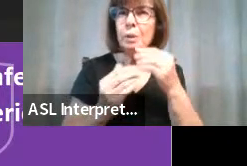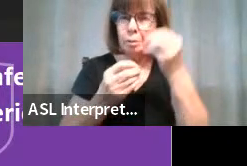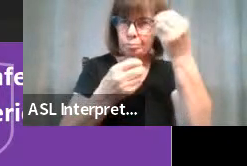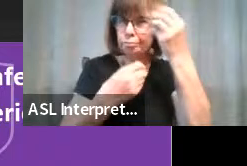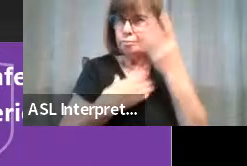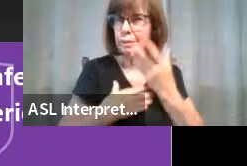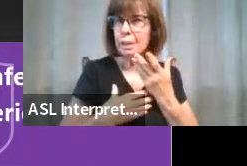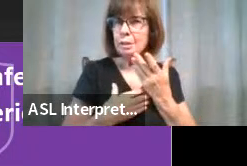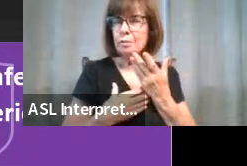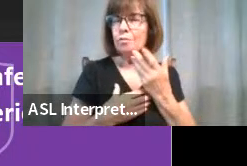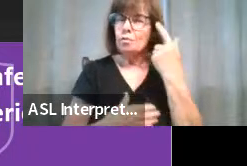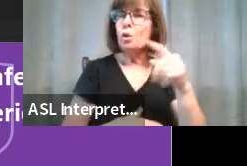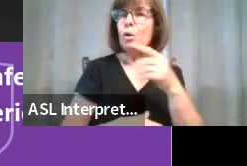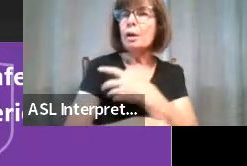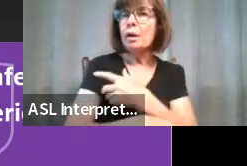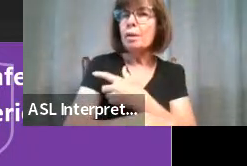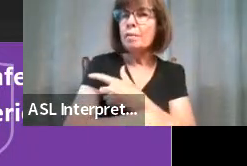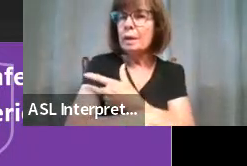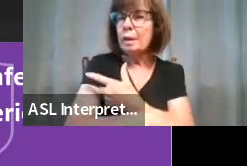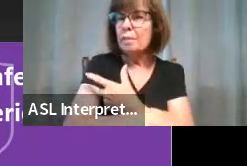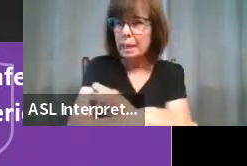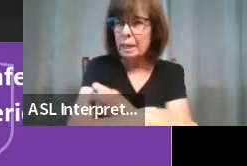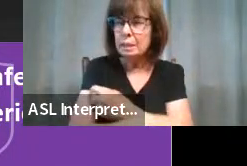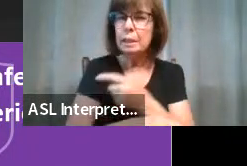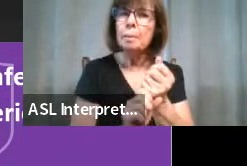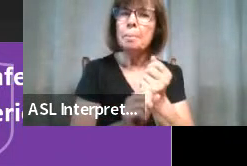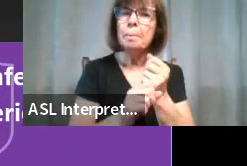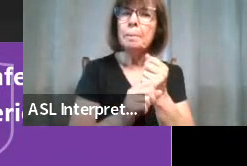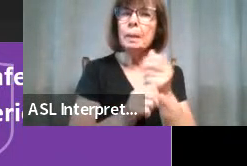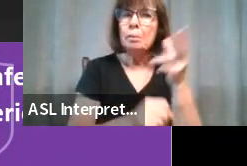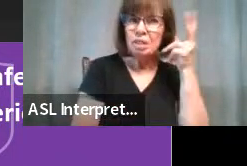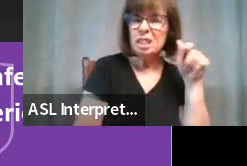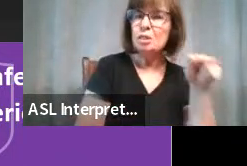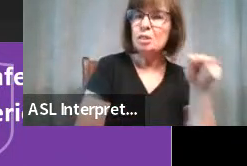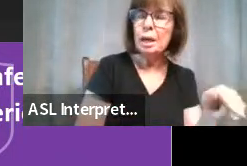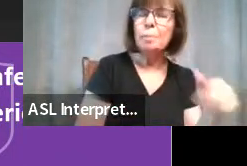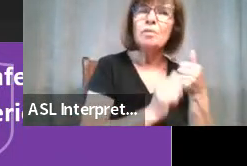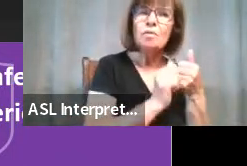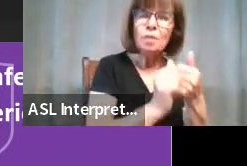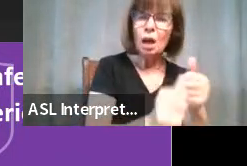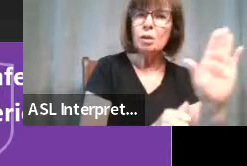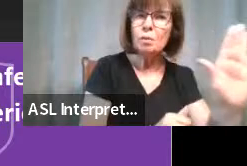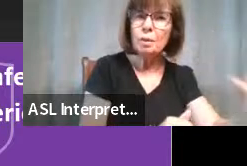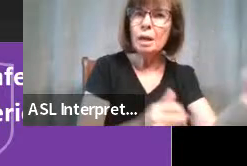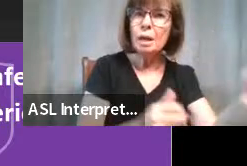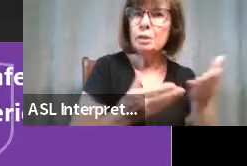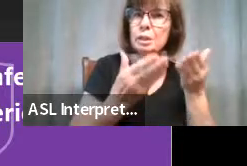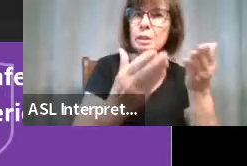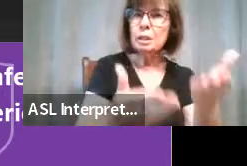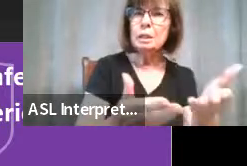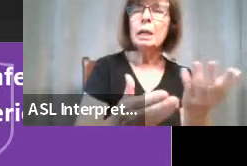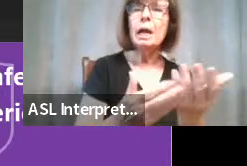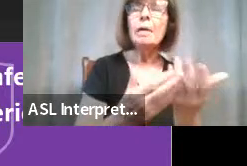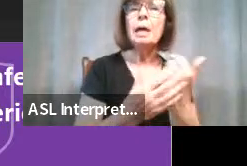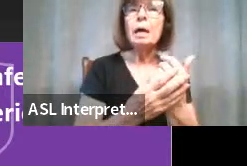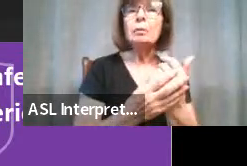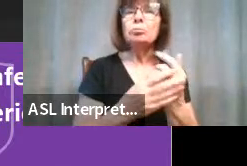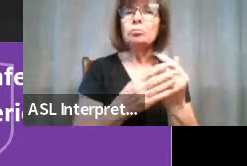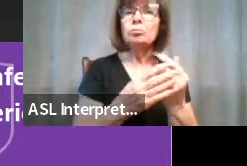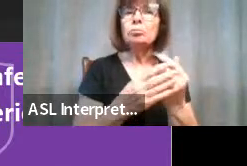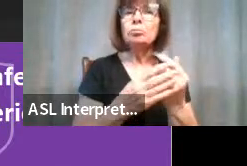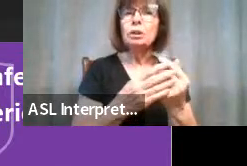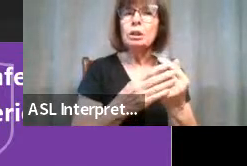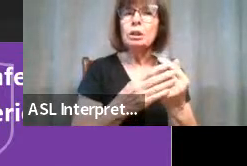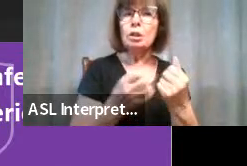vaccine goes, and hearing them and making sure that we follow their suggestions, and also merging COVID support with other diseases as